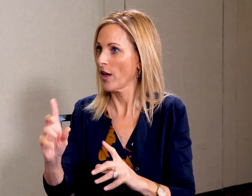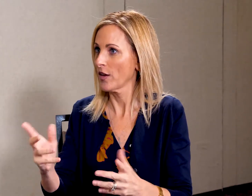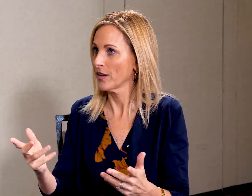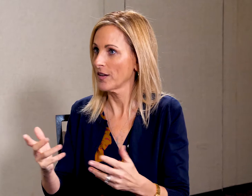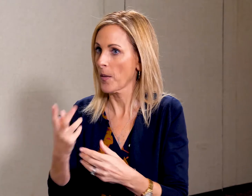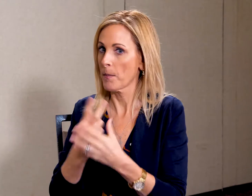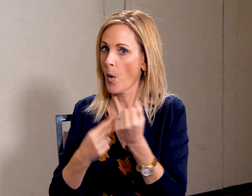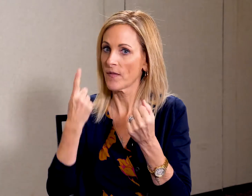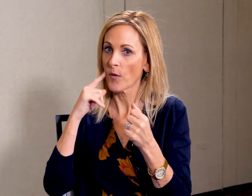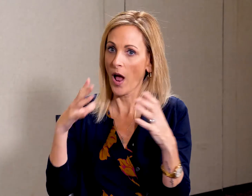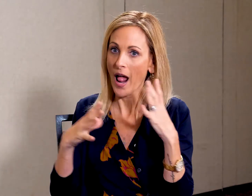of typical Hollywood dream.